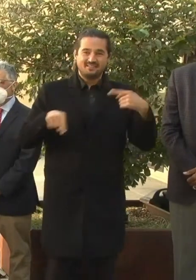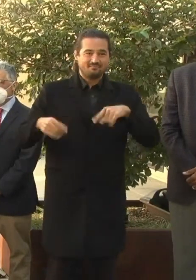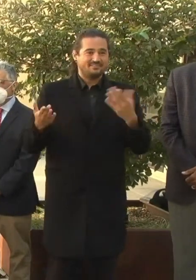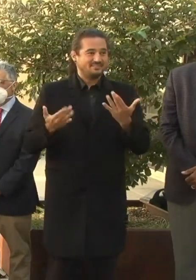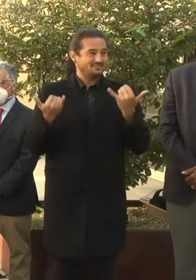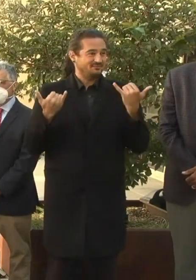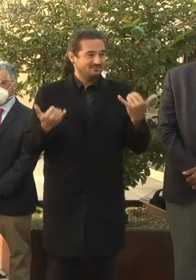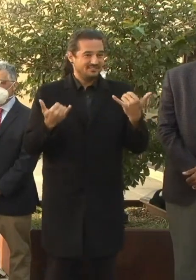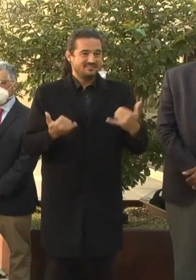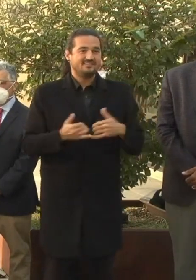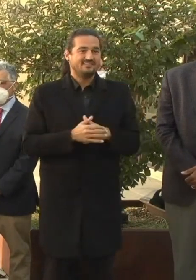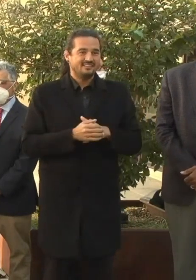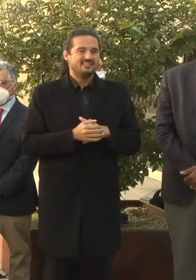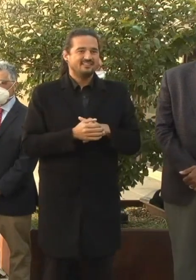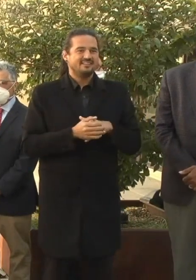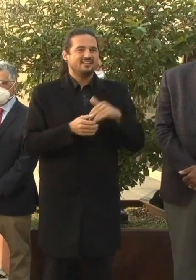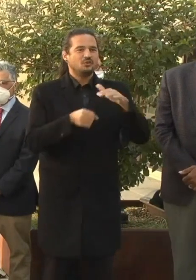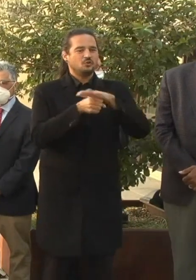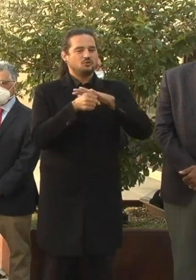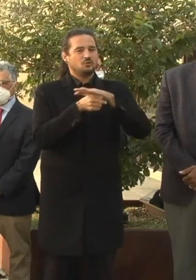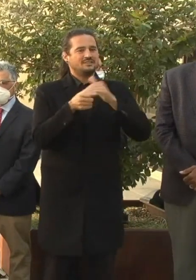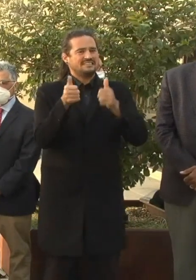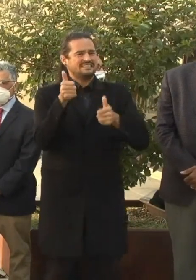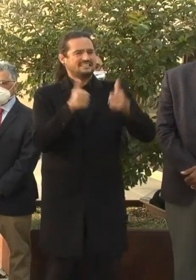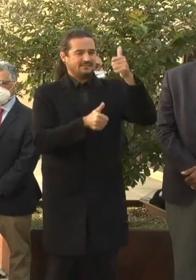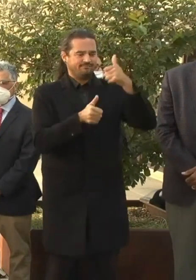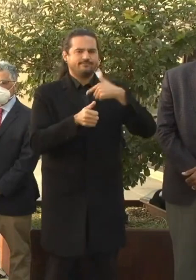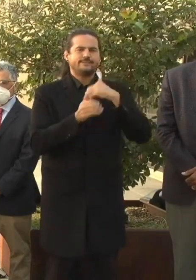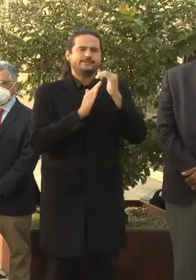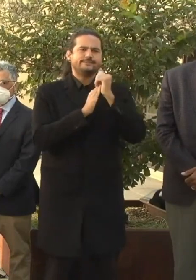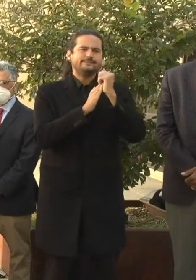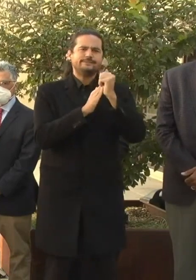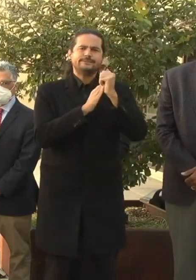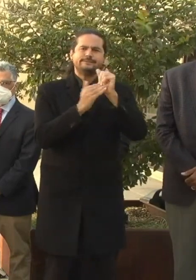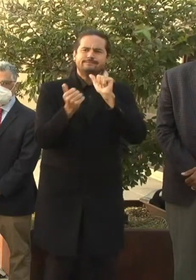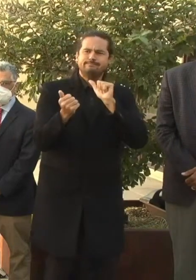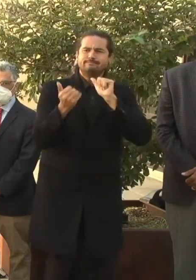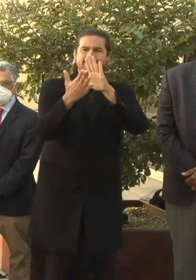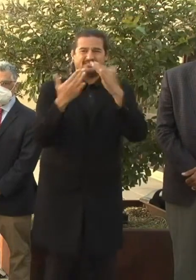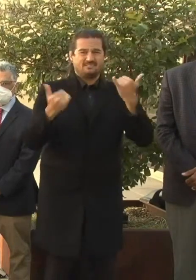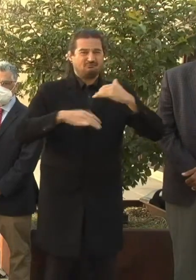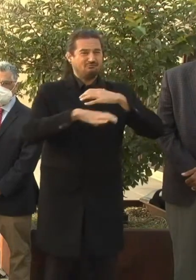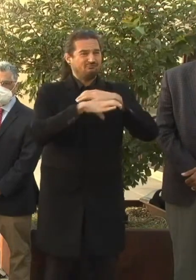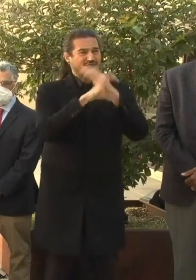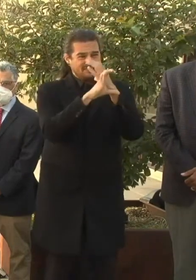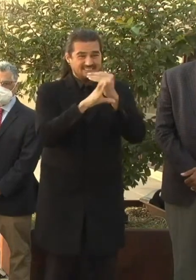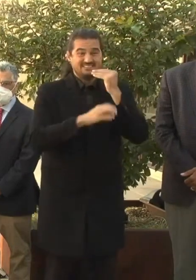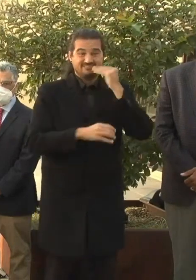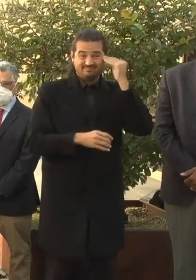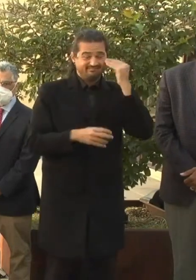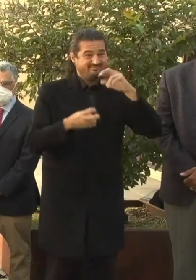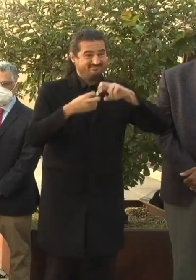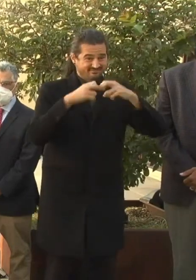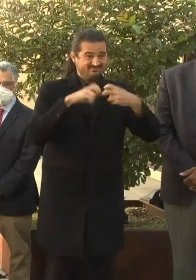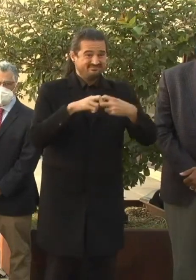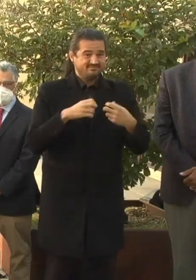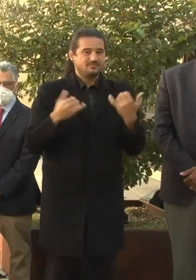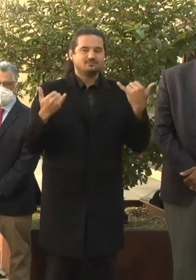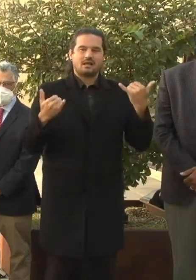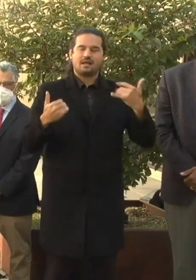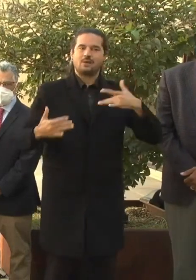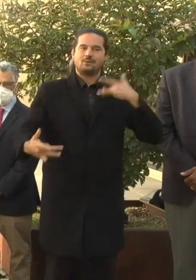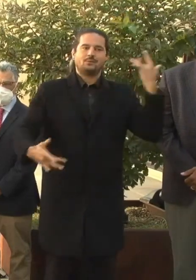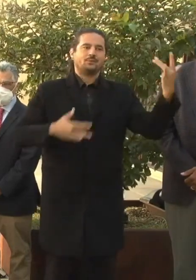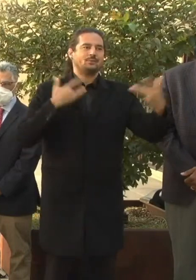housing crisis. Today is a bright day for housing in California. I have to share that 6 years ago when I